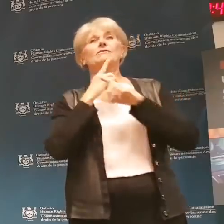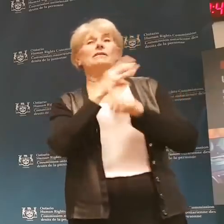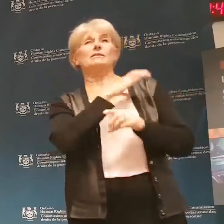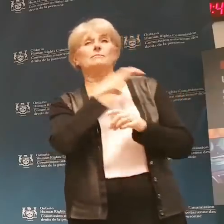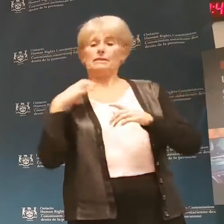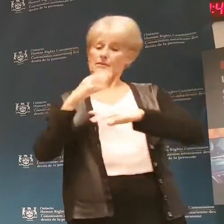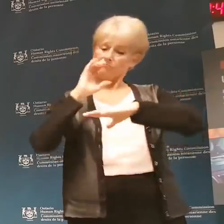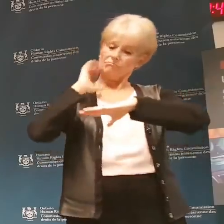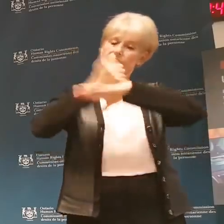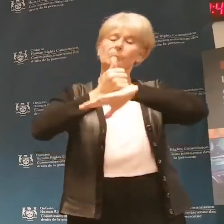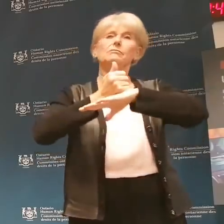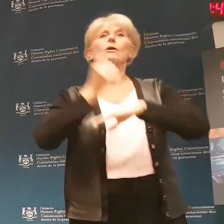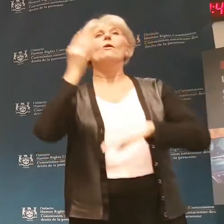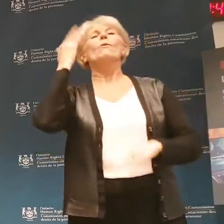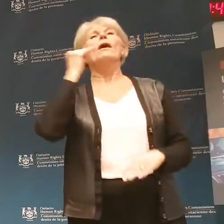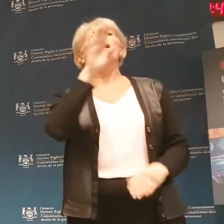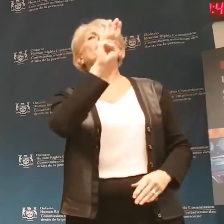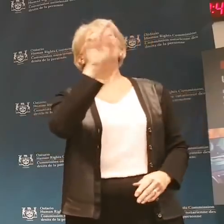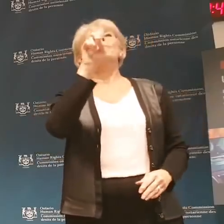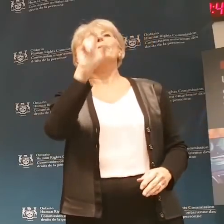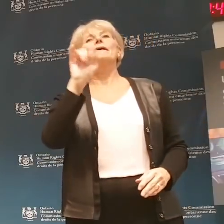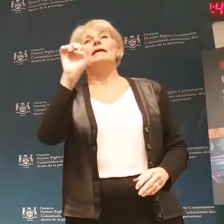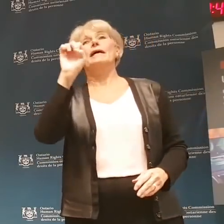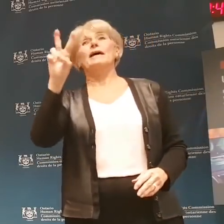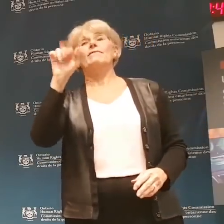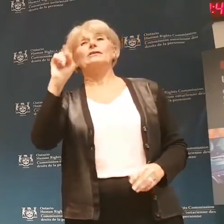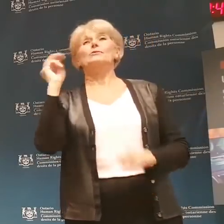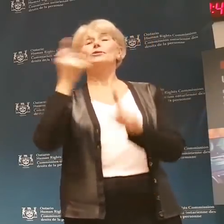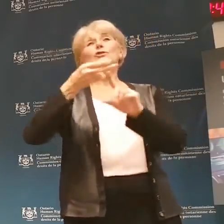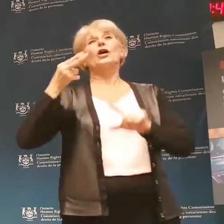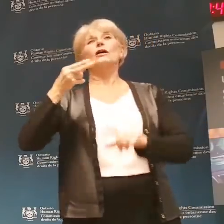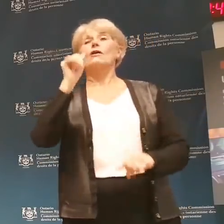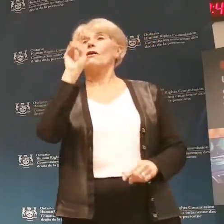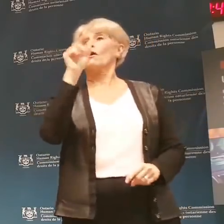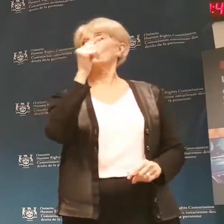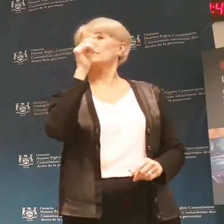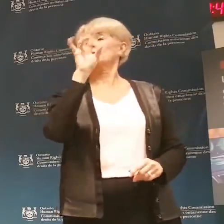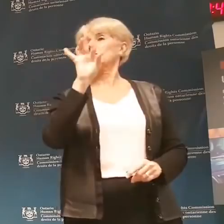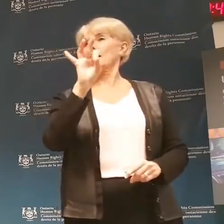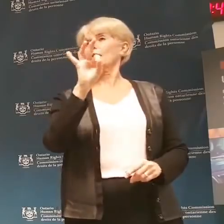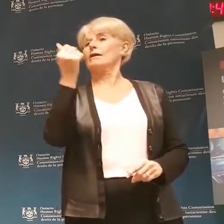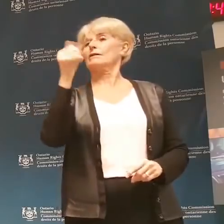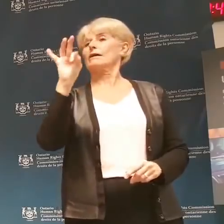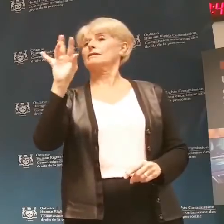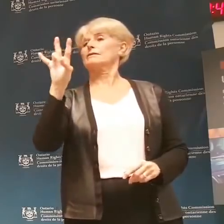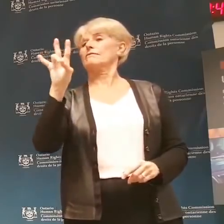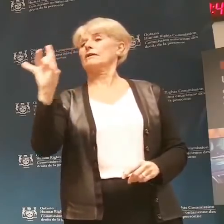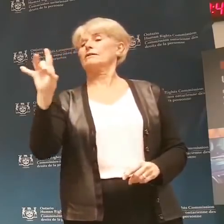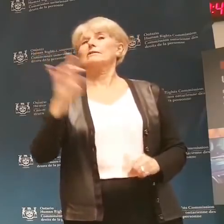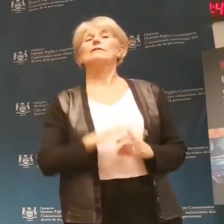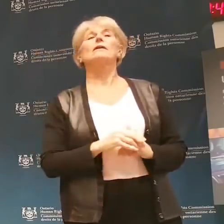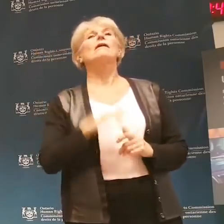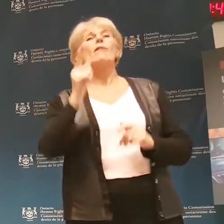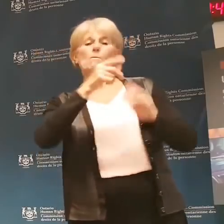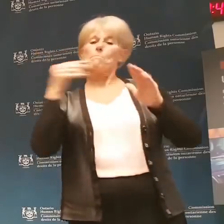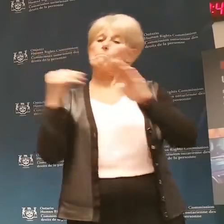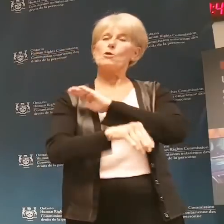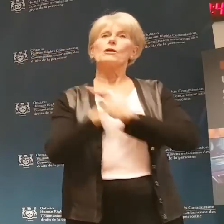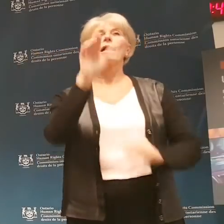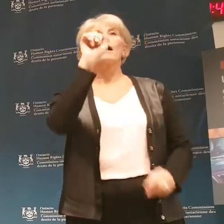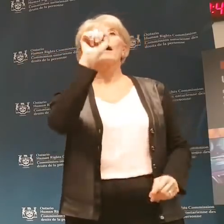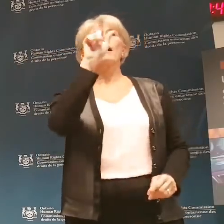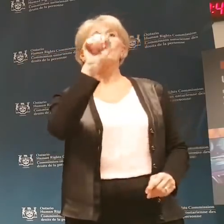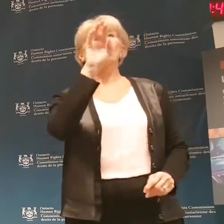was formed when Buddy Evans was shot on August the 9th, 1978. The murder of